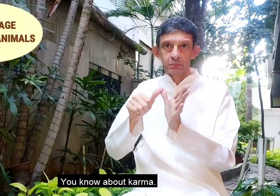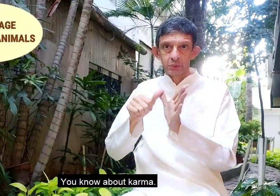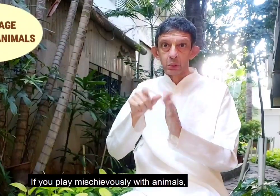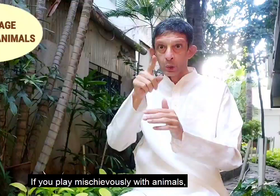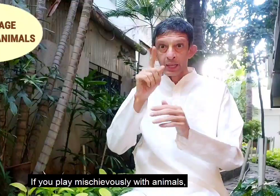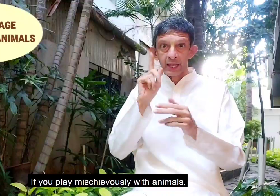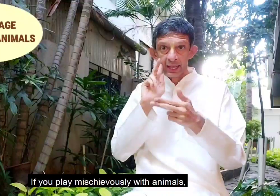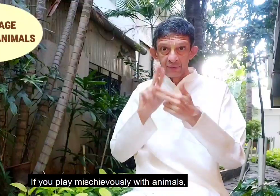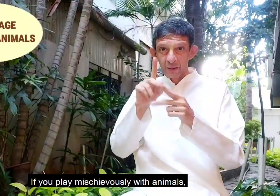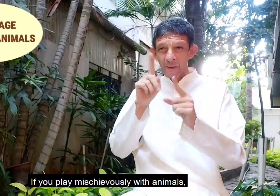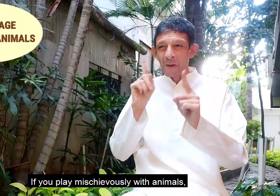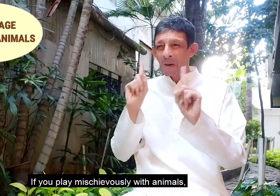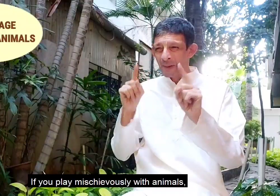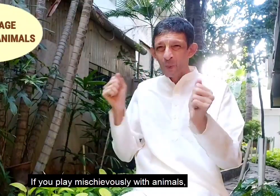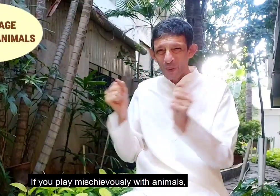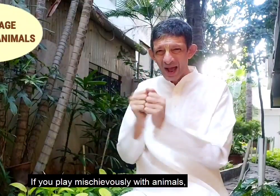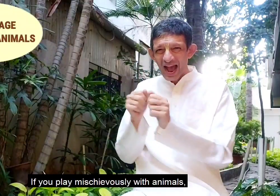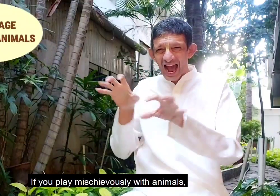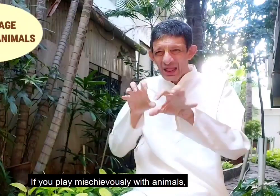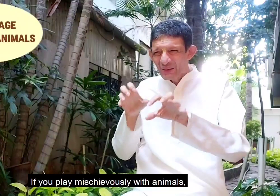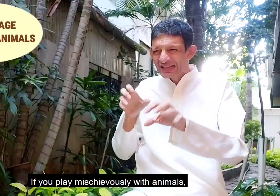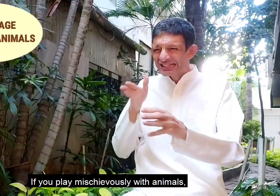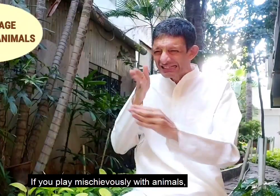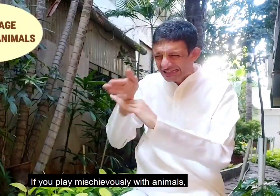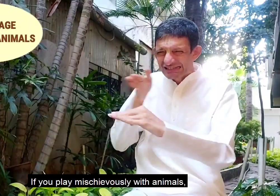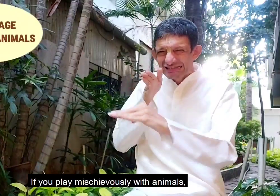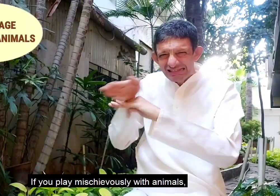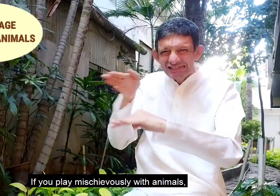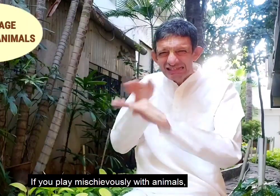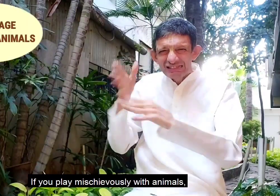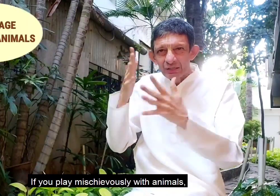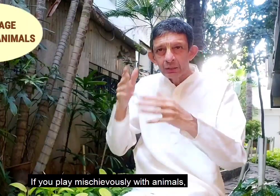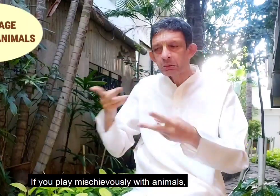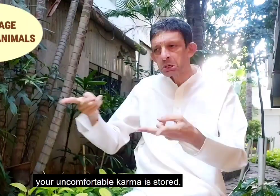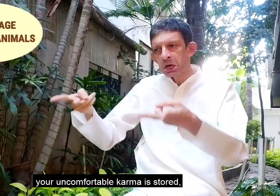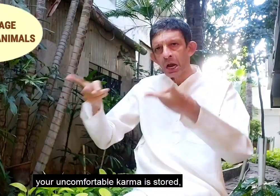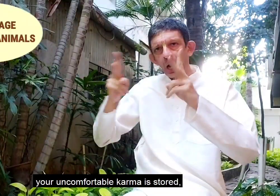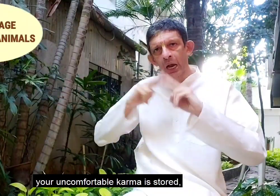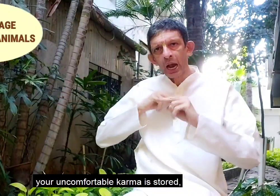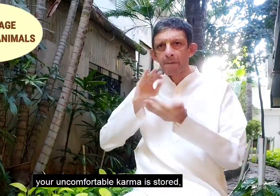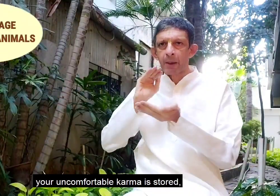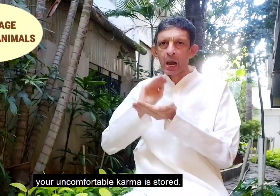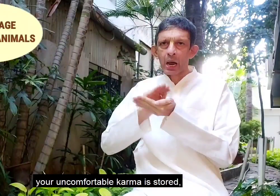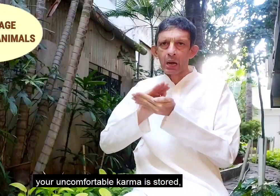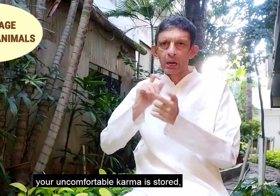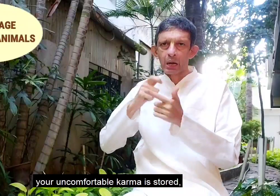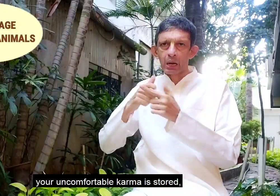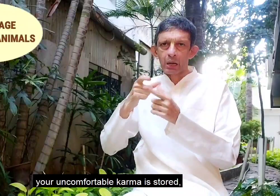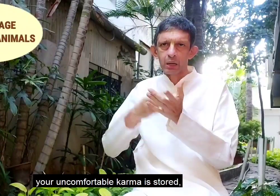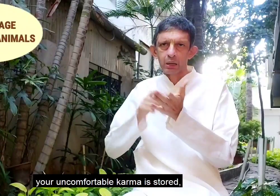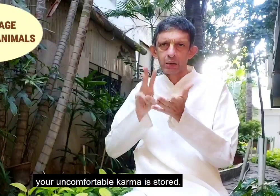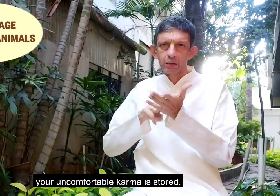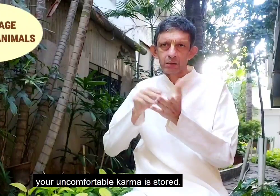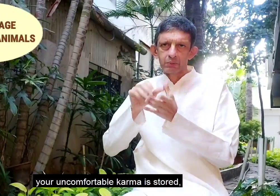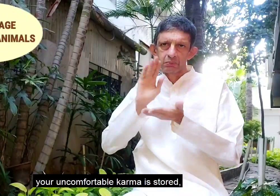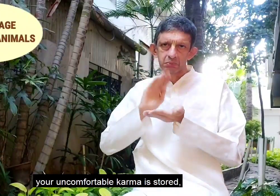If you are treated like that, Your uncomfortable karma is stored.